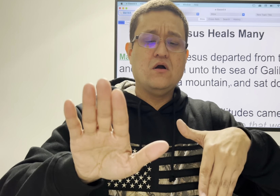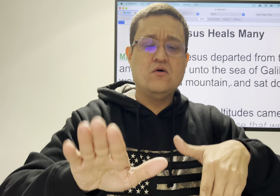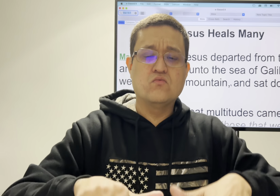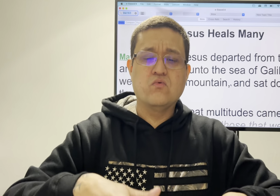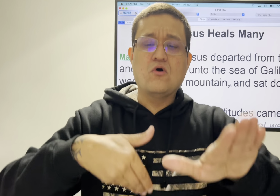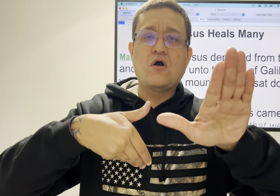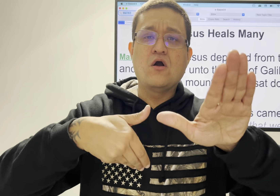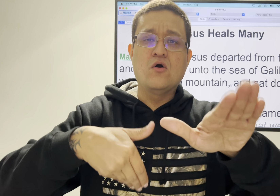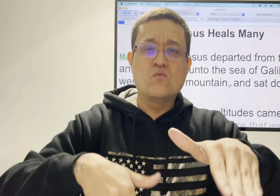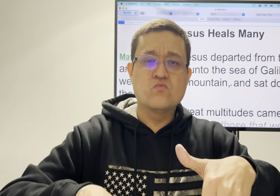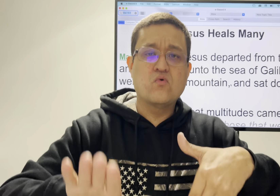Jesus did.